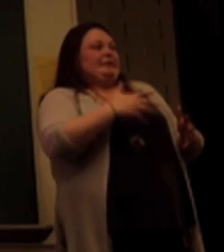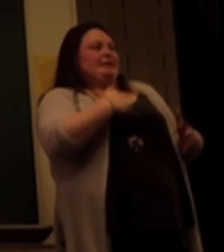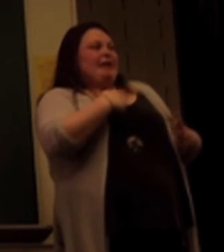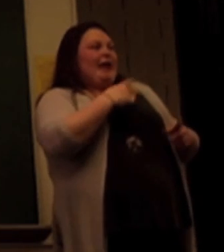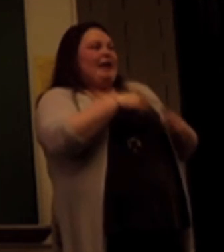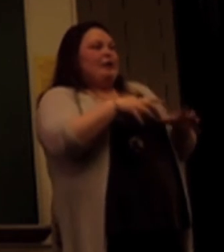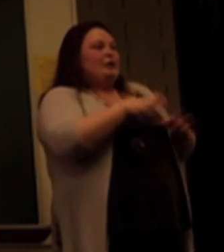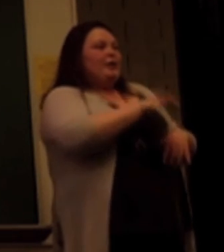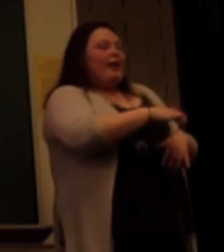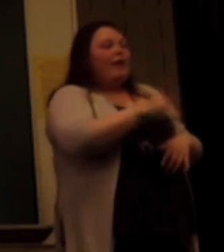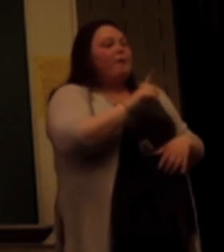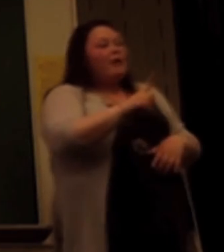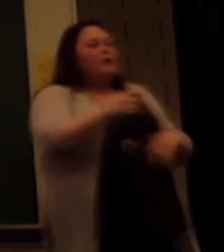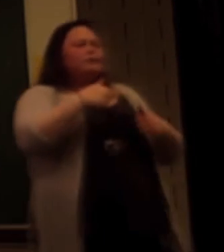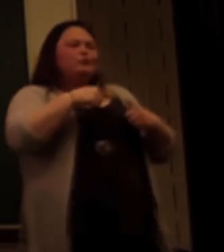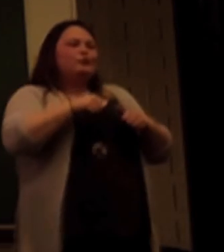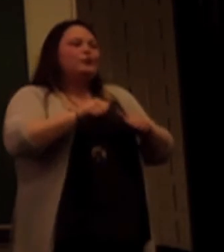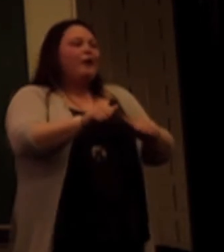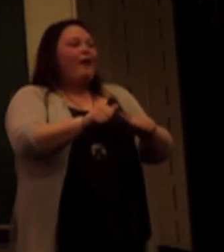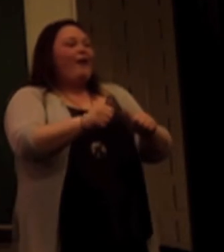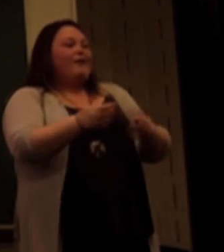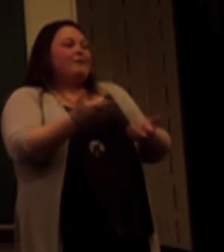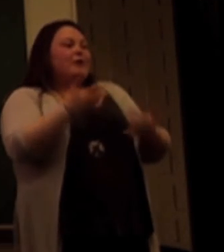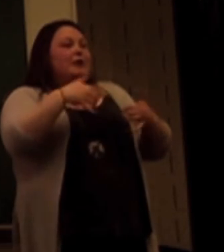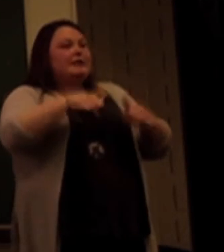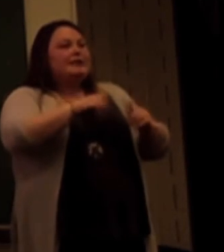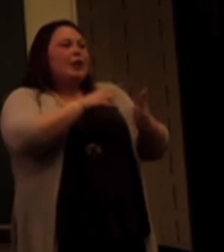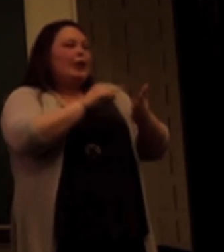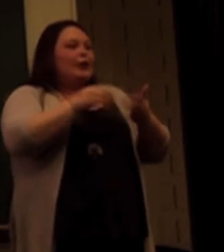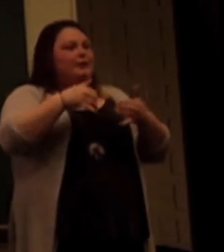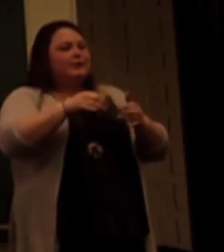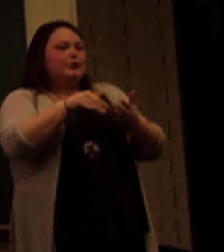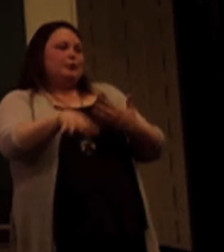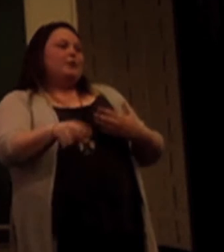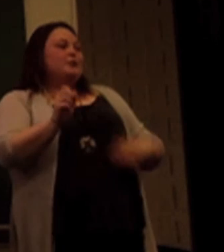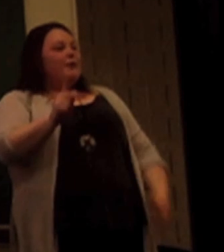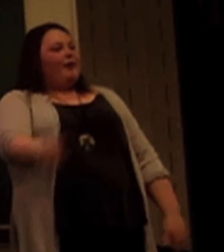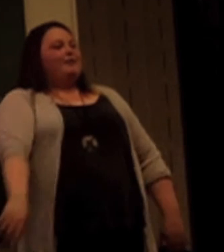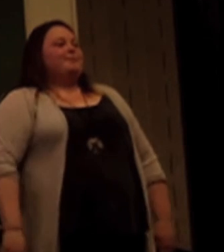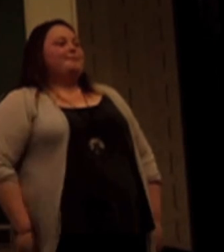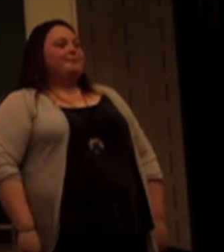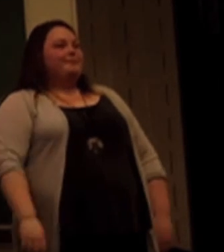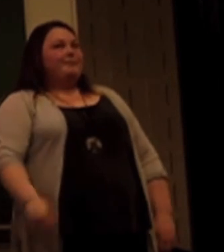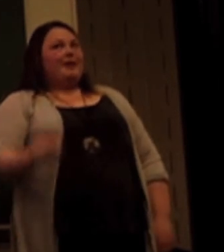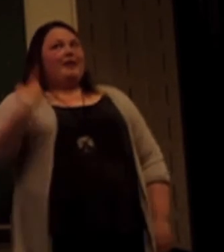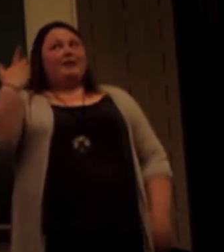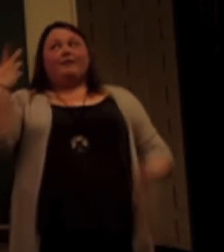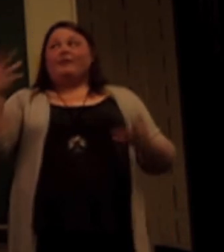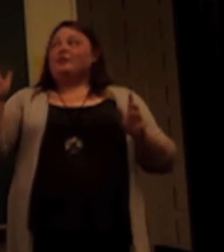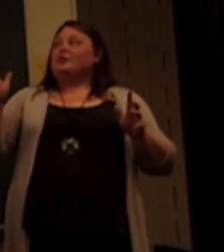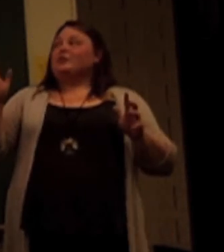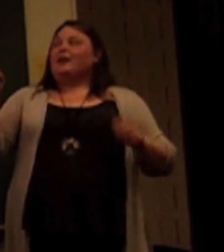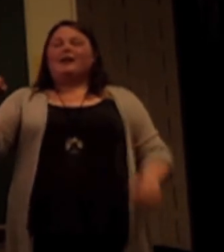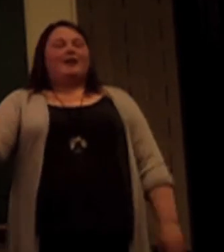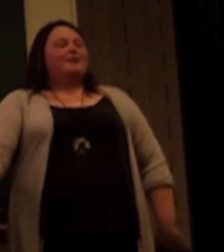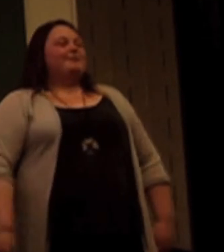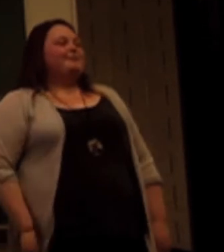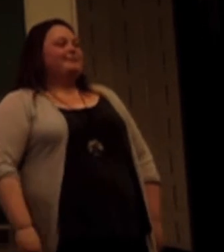an excuse if it blew up in my face. So take them during your internship. And I think that's it. Yeah, I can't